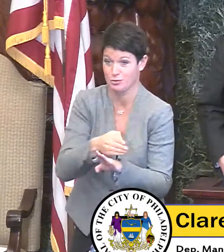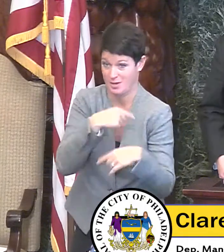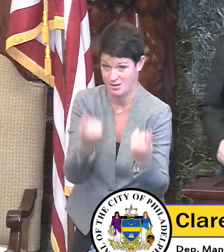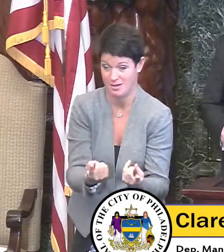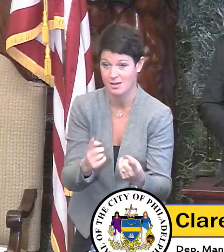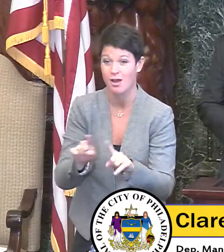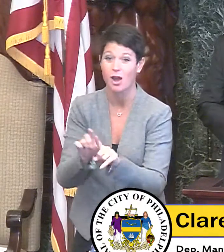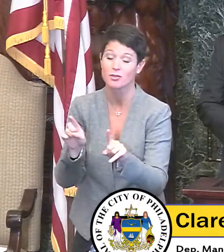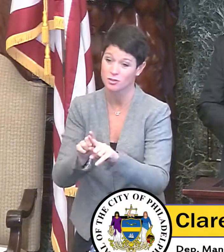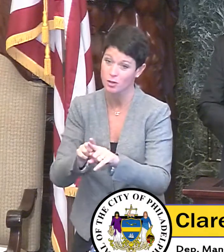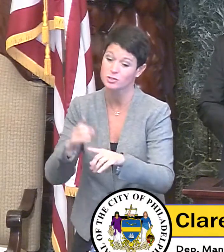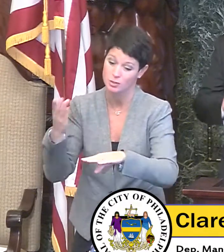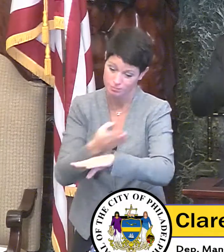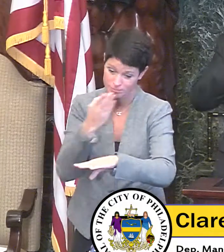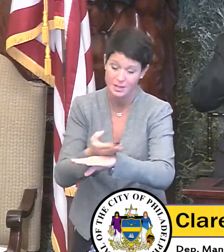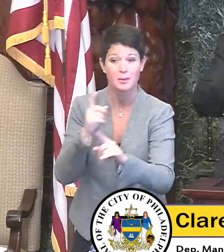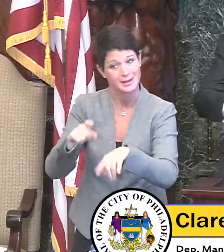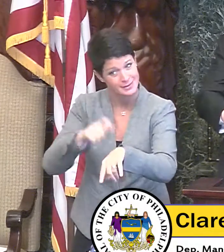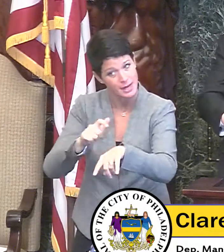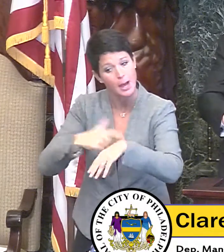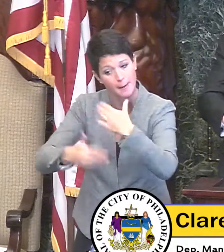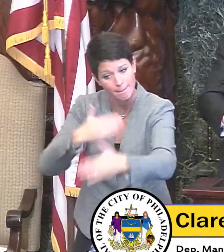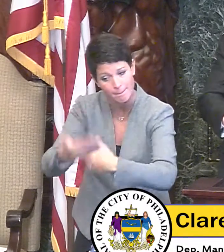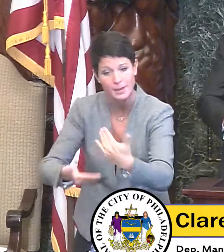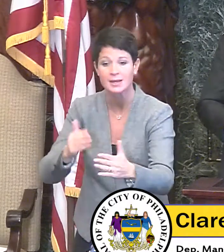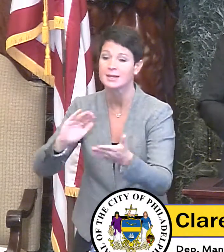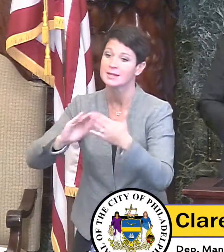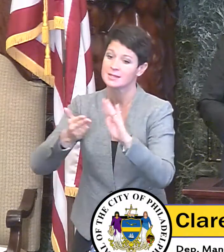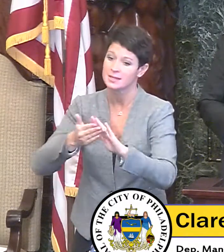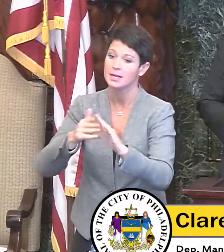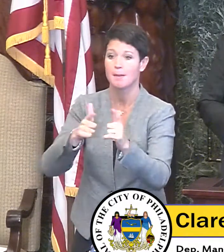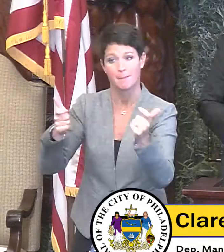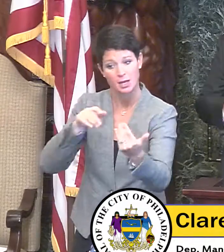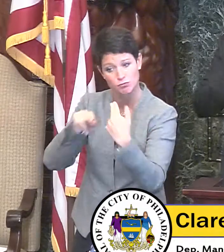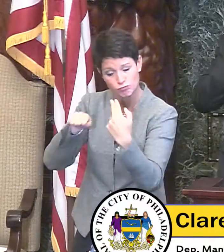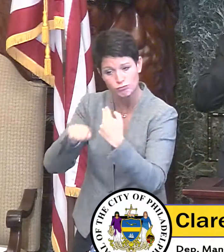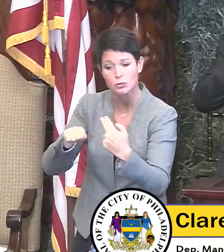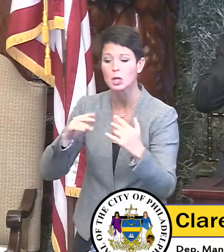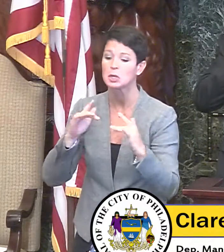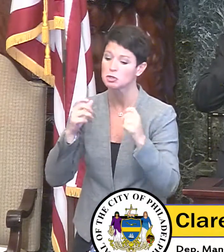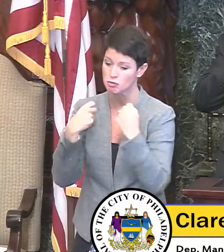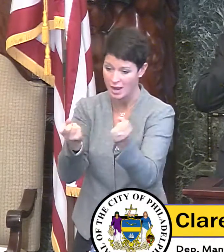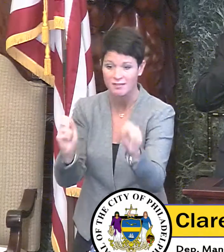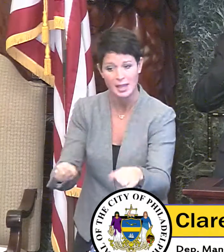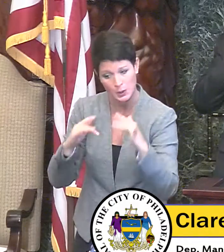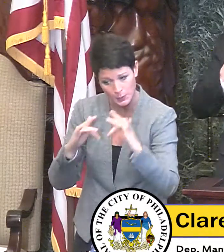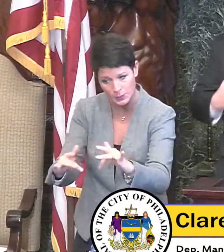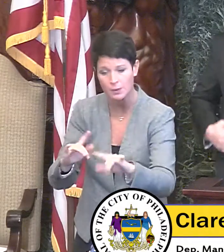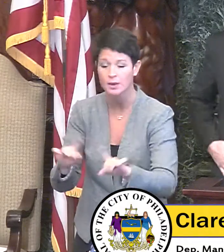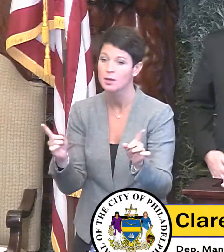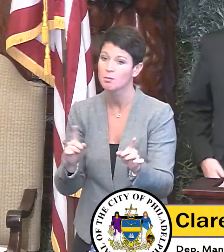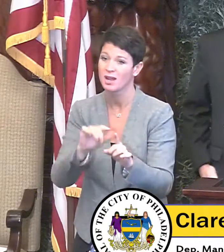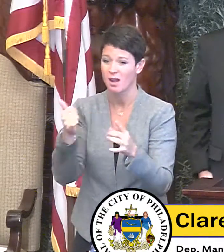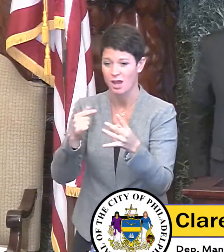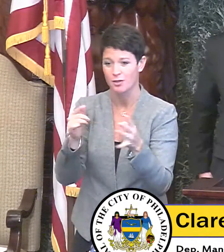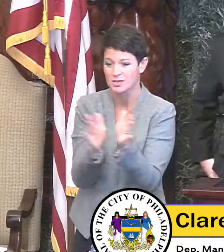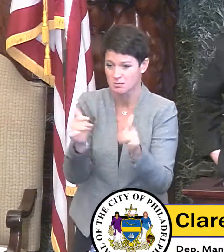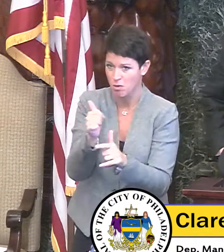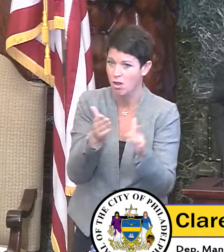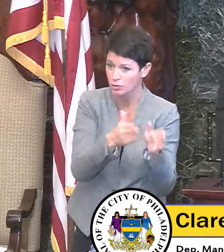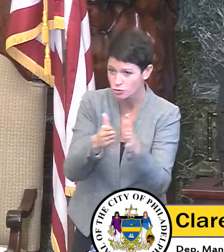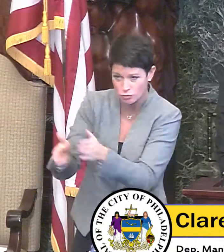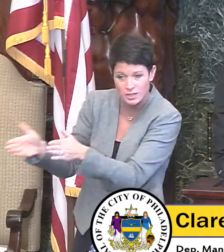take some time. As the city's primary roads are largely passable, secondary and tertiary streets and residential streets